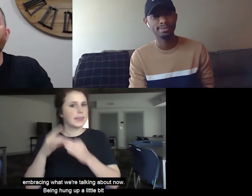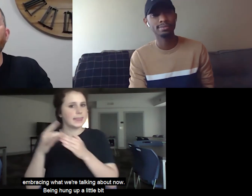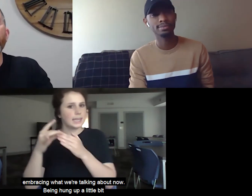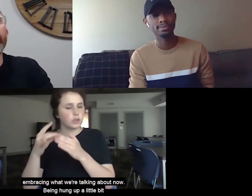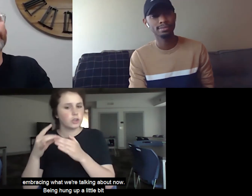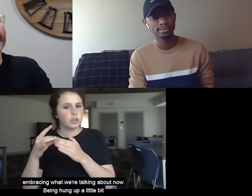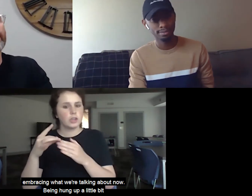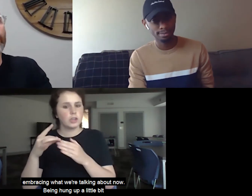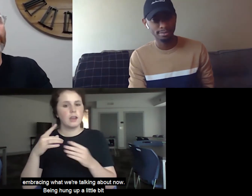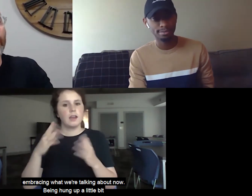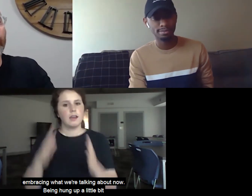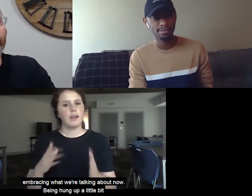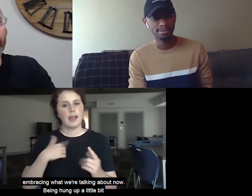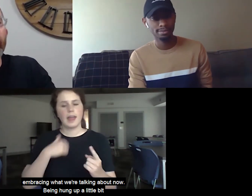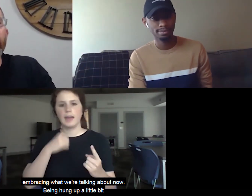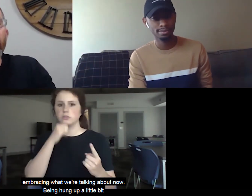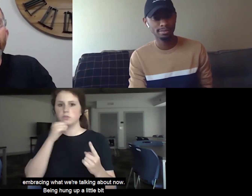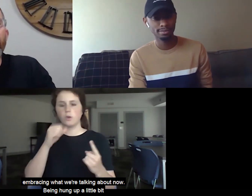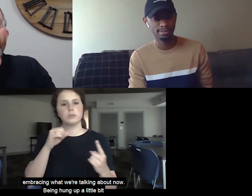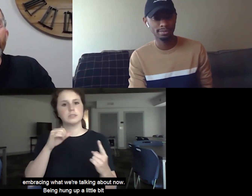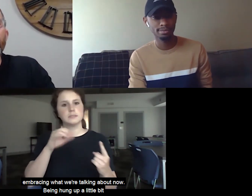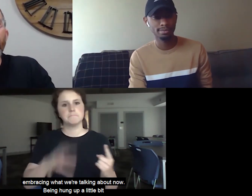not really embracing what we're talking about now,